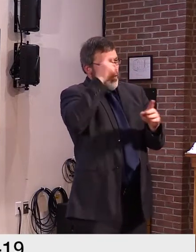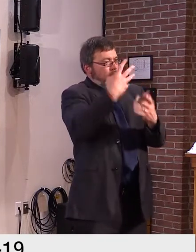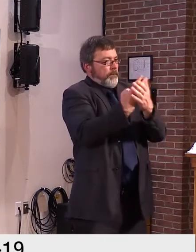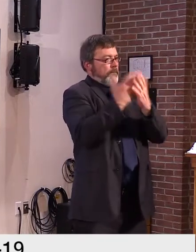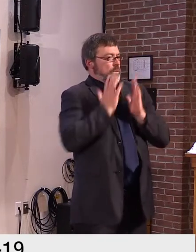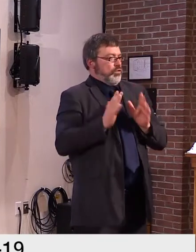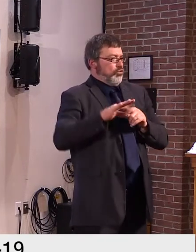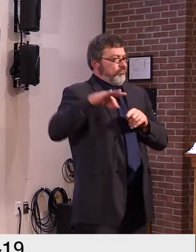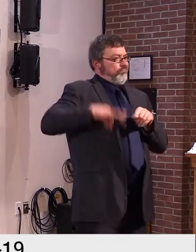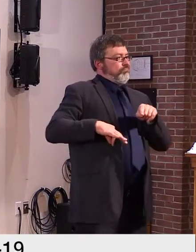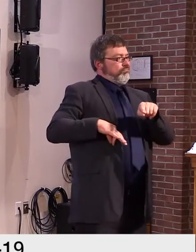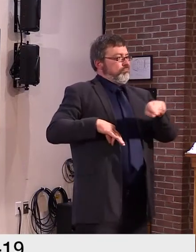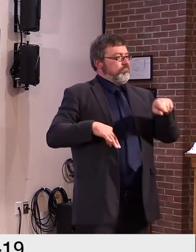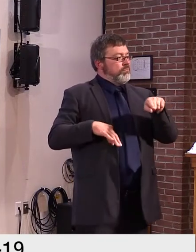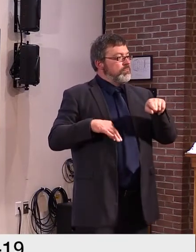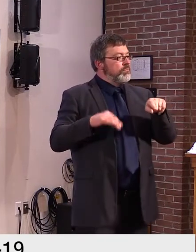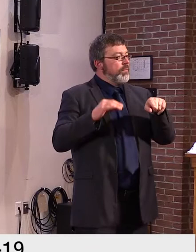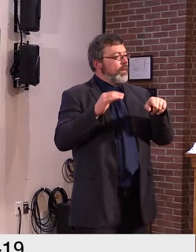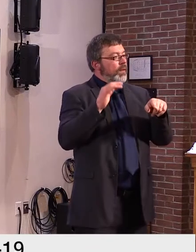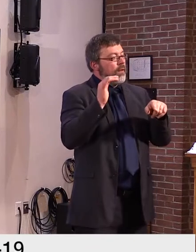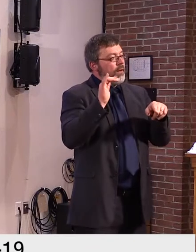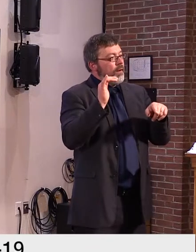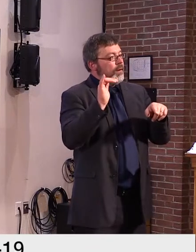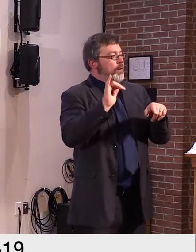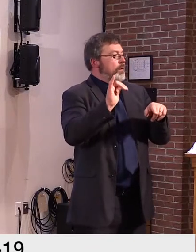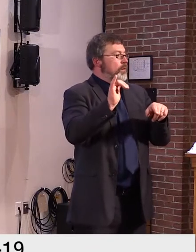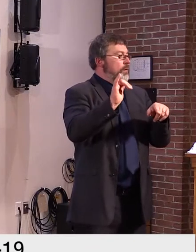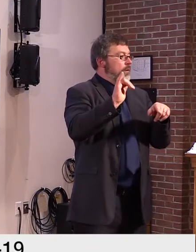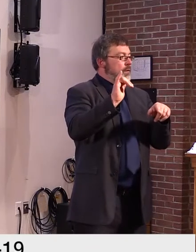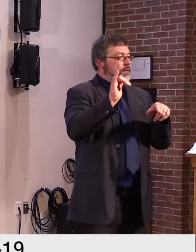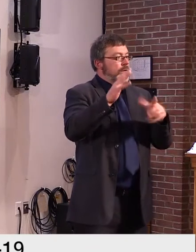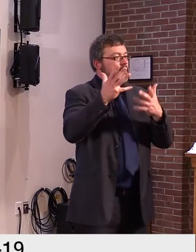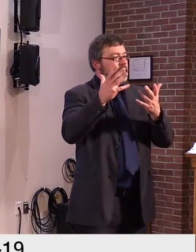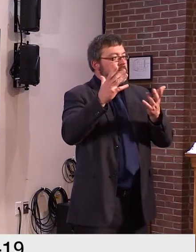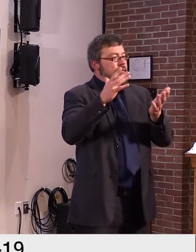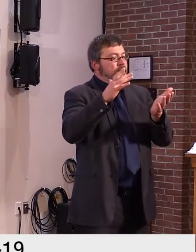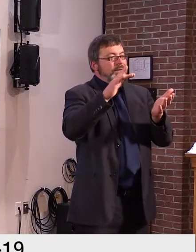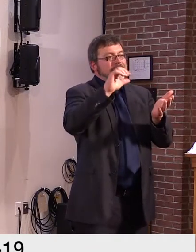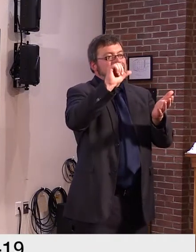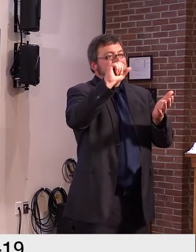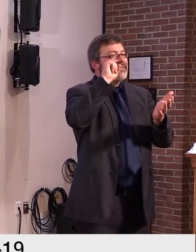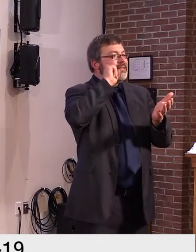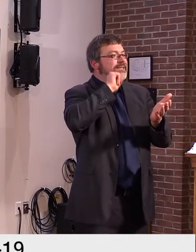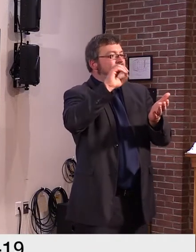the facility, sexual offender programs, those sort of things.